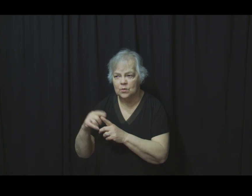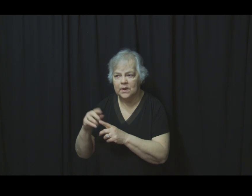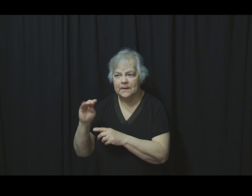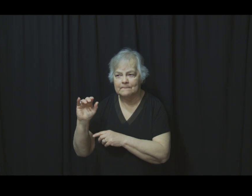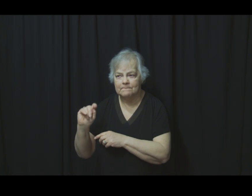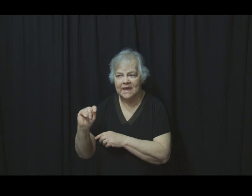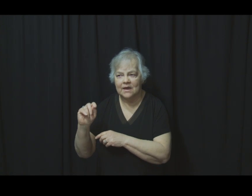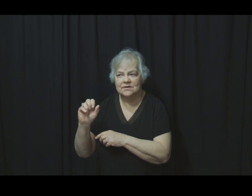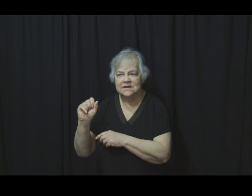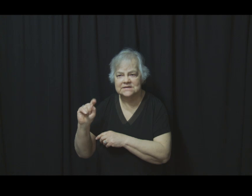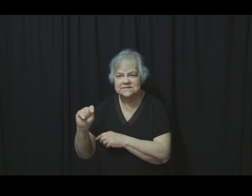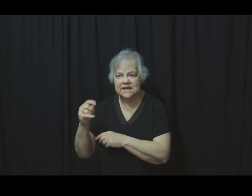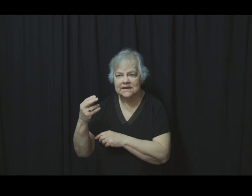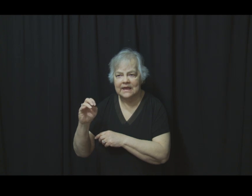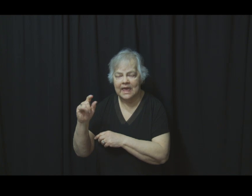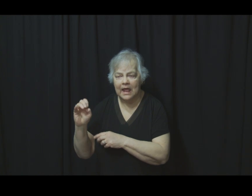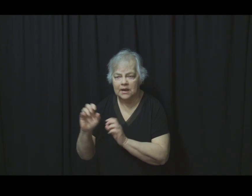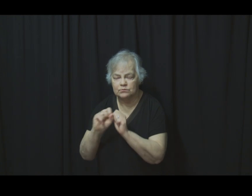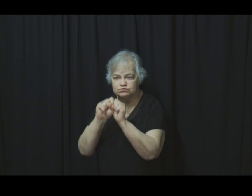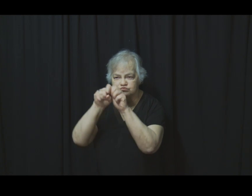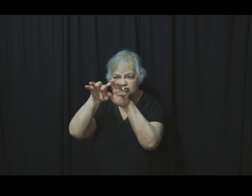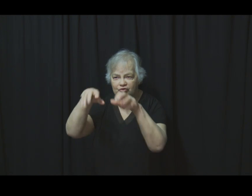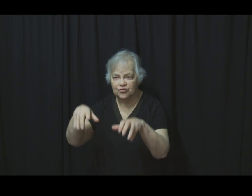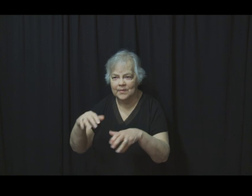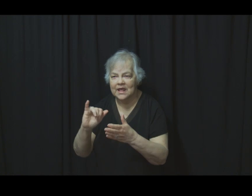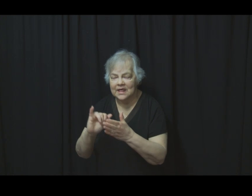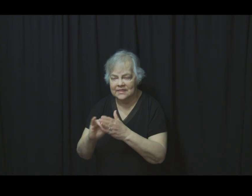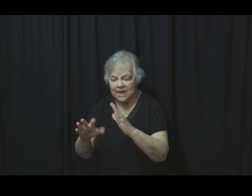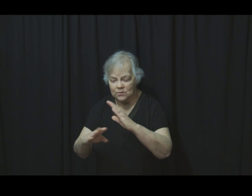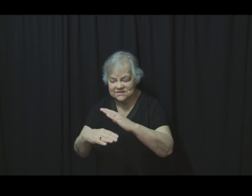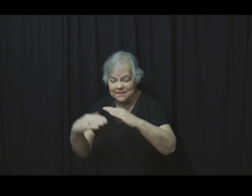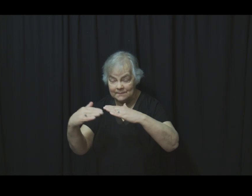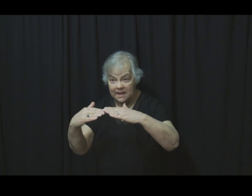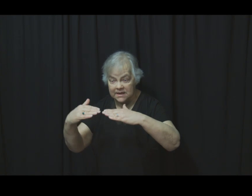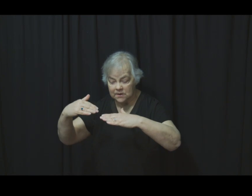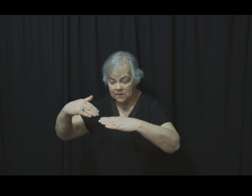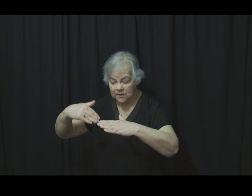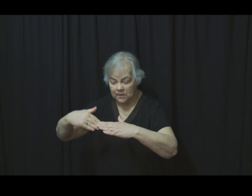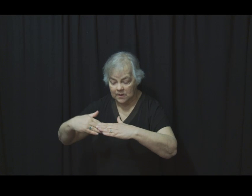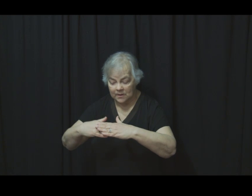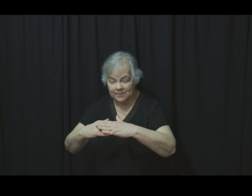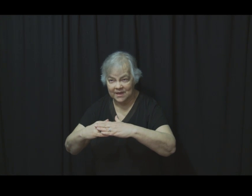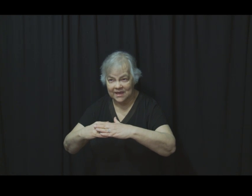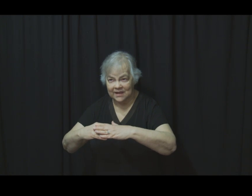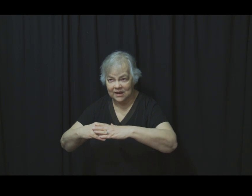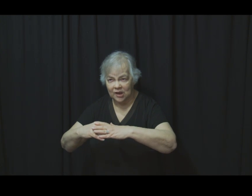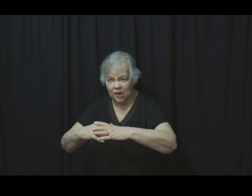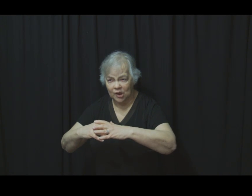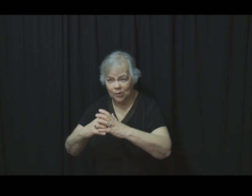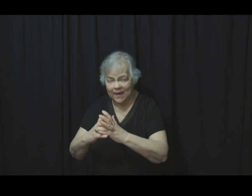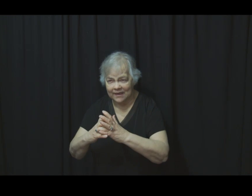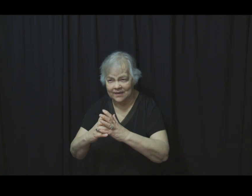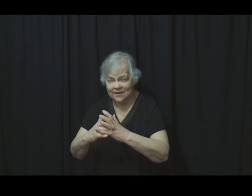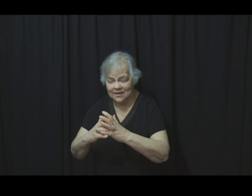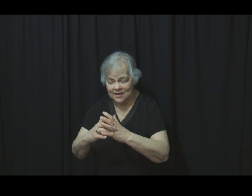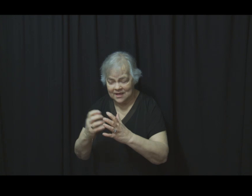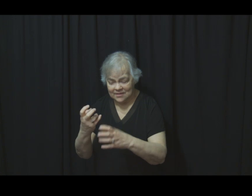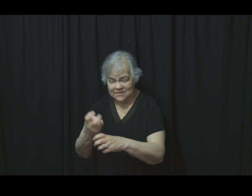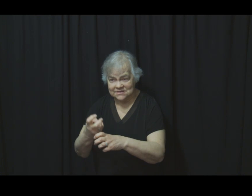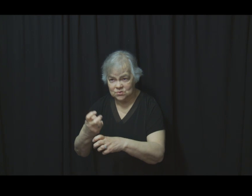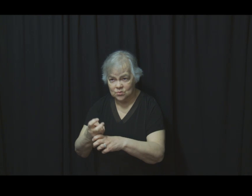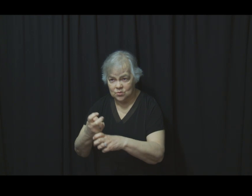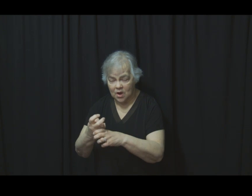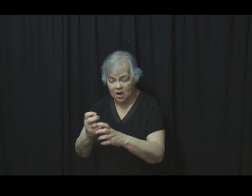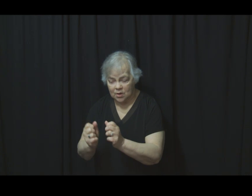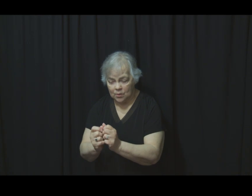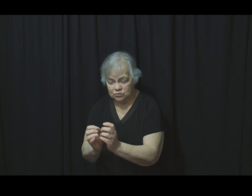exploded. That's a result of a continental plate going under another continental plate and cracking, and this water-laden rock led to a